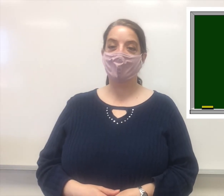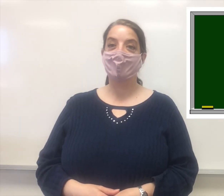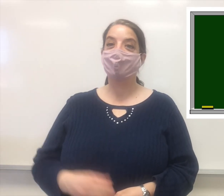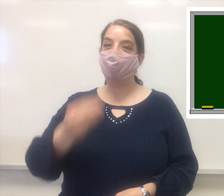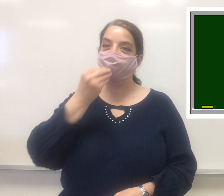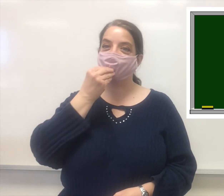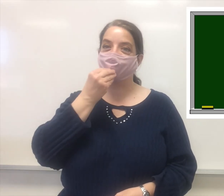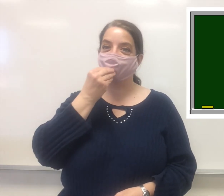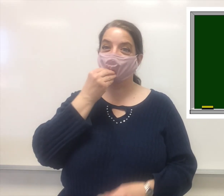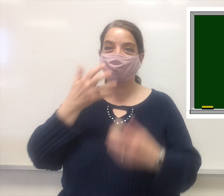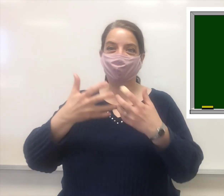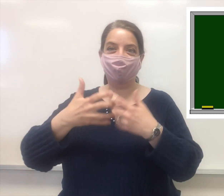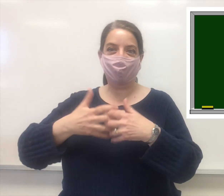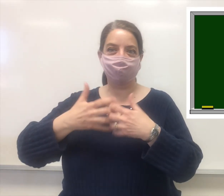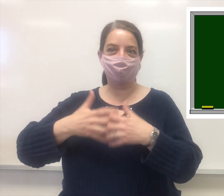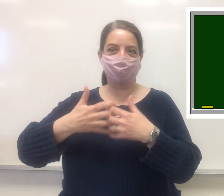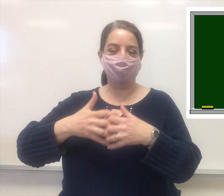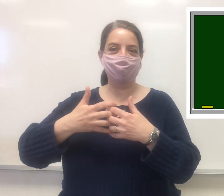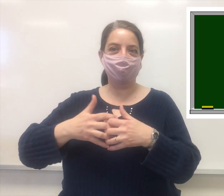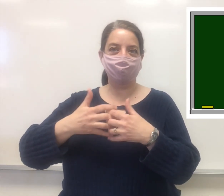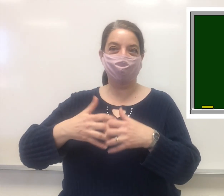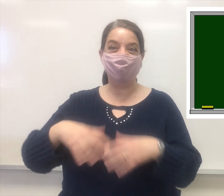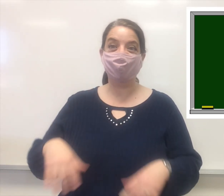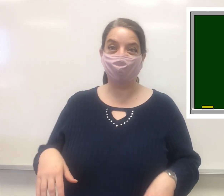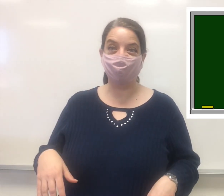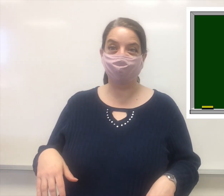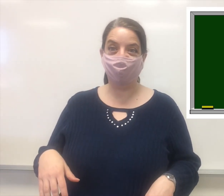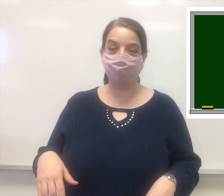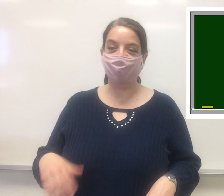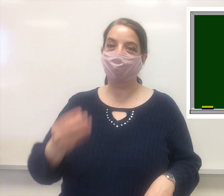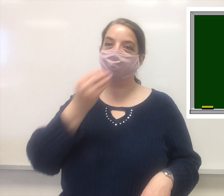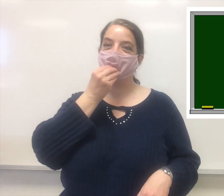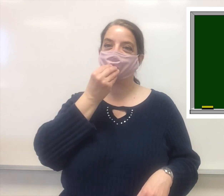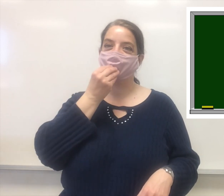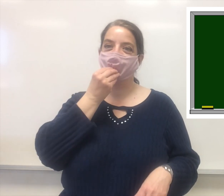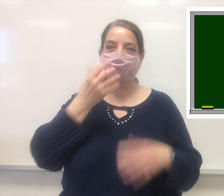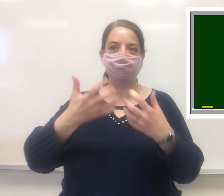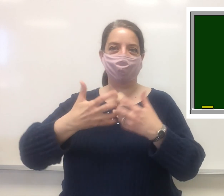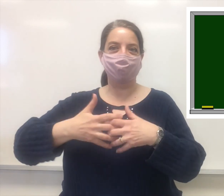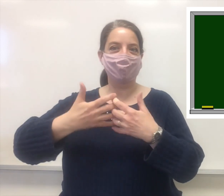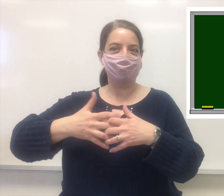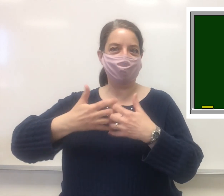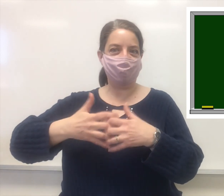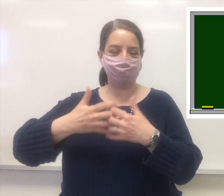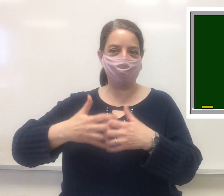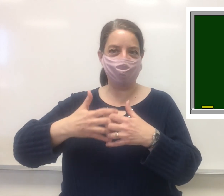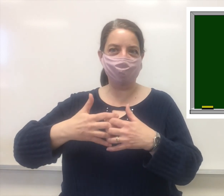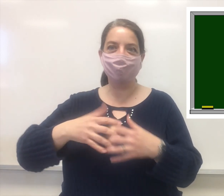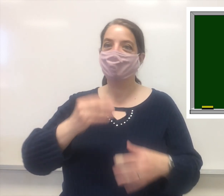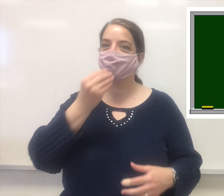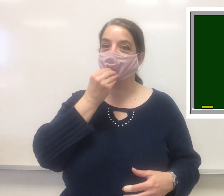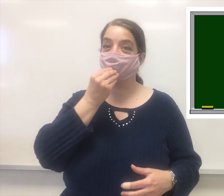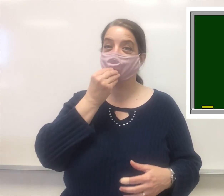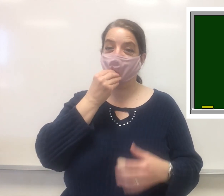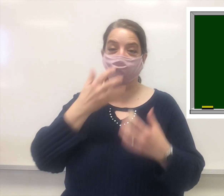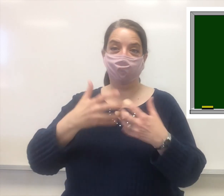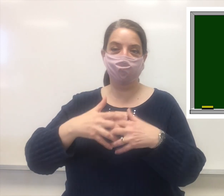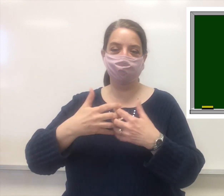We have several snack machines in the building. They tend to be empty now because of COVID, but snack machine. So it's really a food